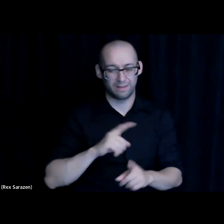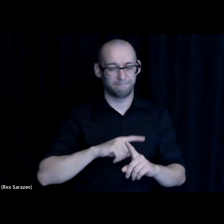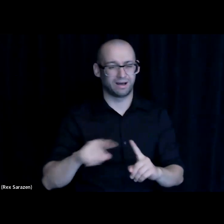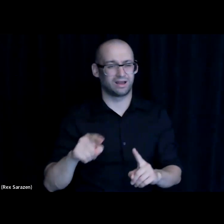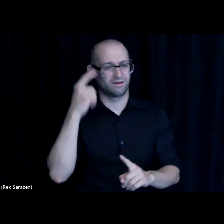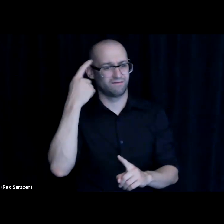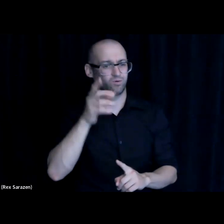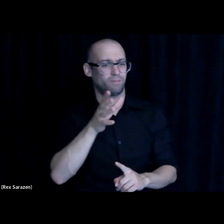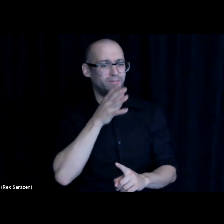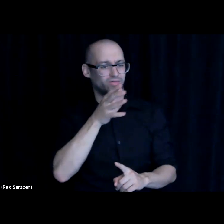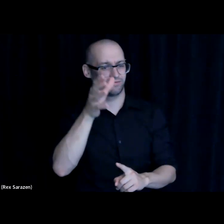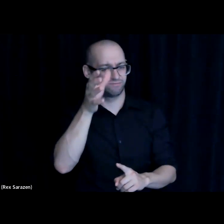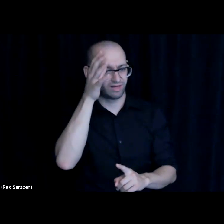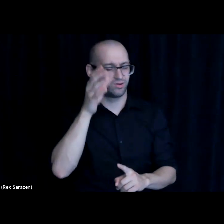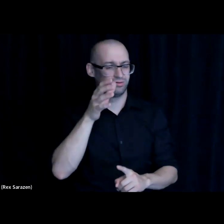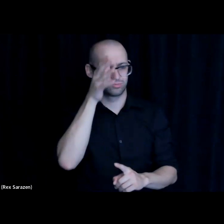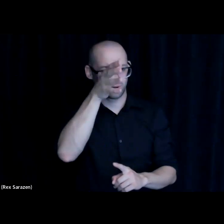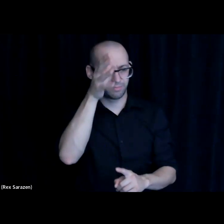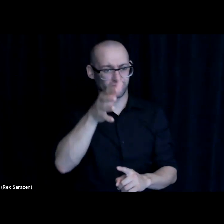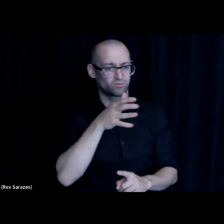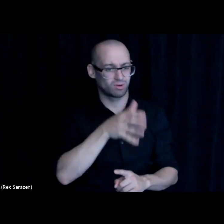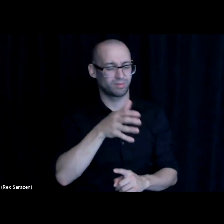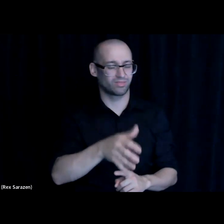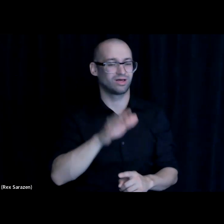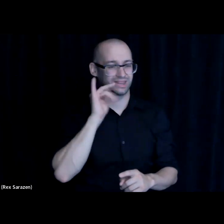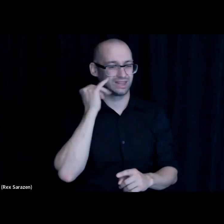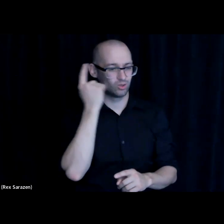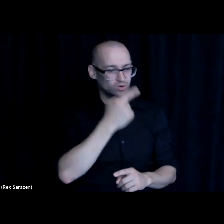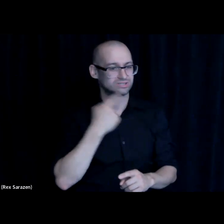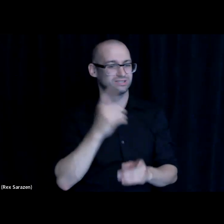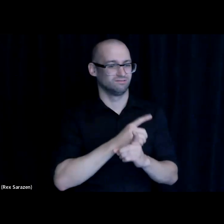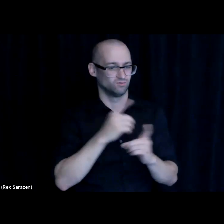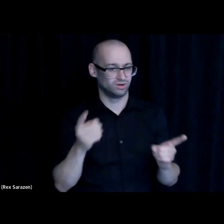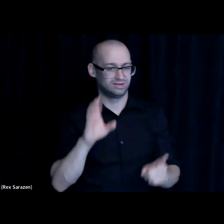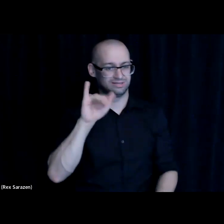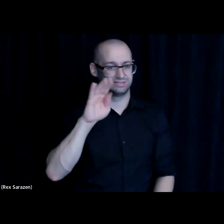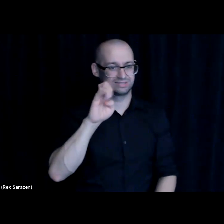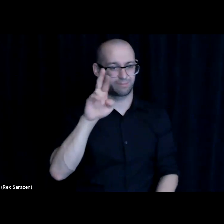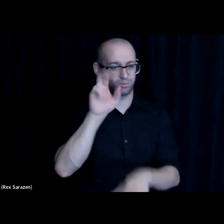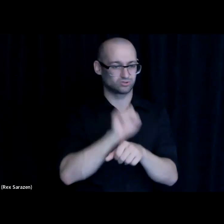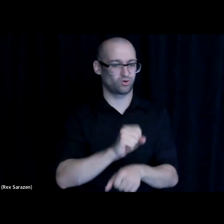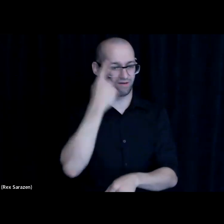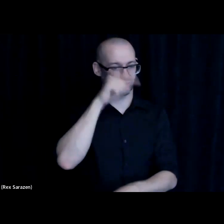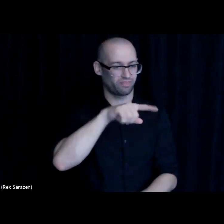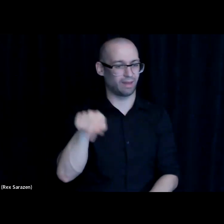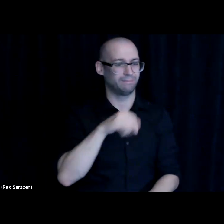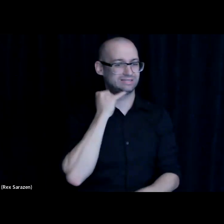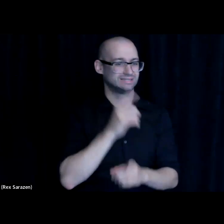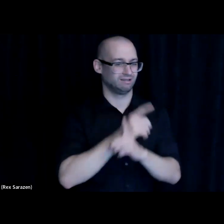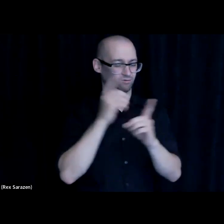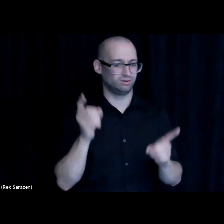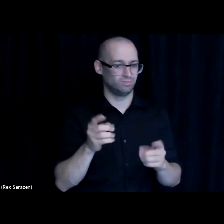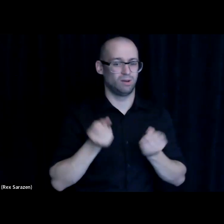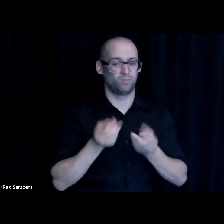whole different thing. And so we need to make sure we have those all lined up. Providing training, ongoing